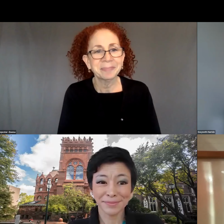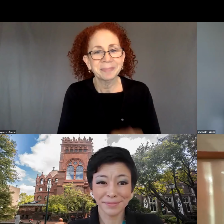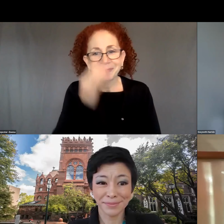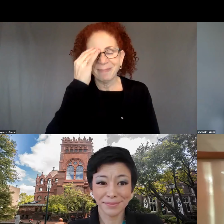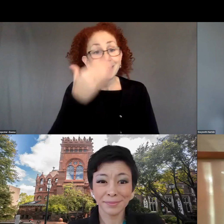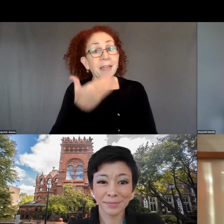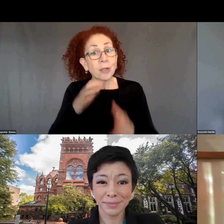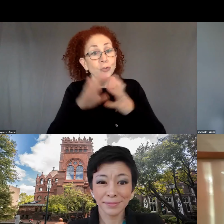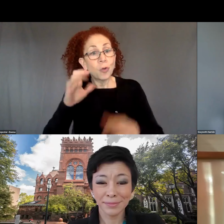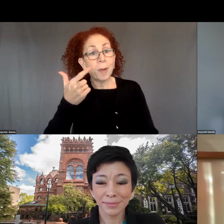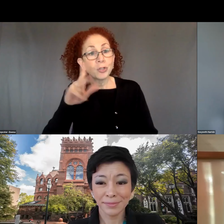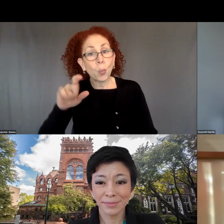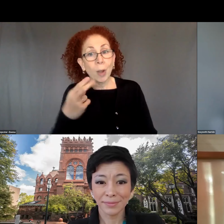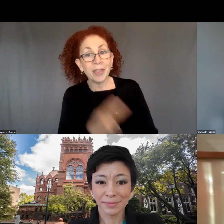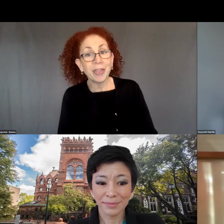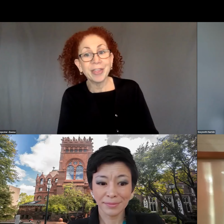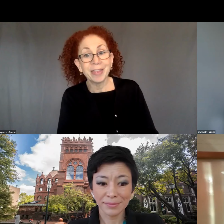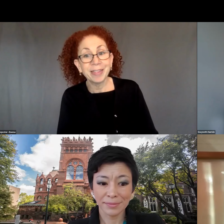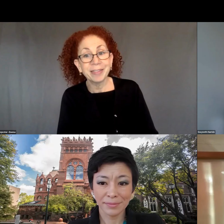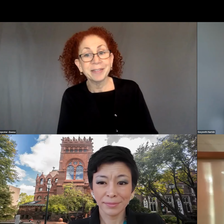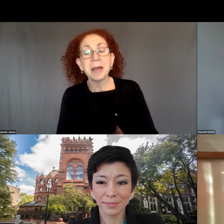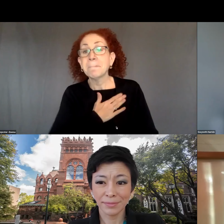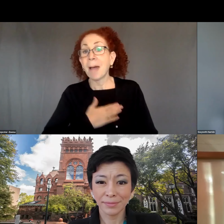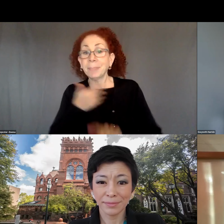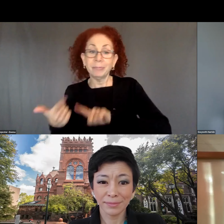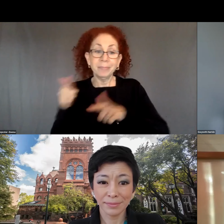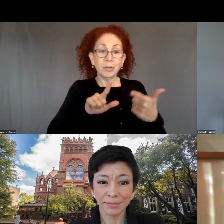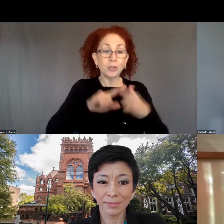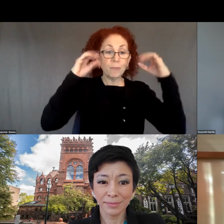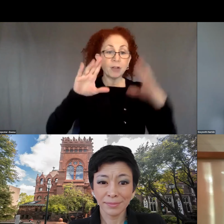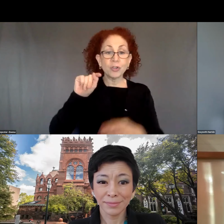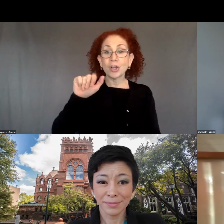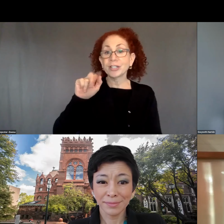Thank you so much, Gwyneth. It's my pleasure to turn it over to Professors Tawney